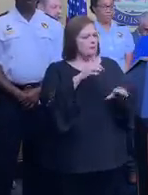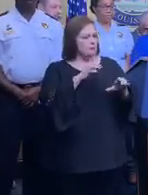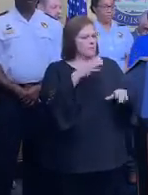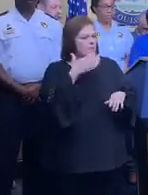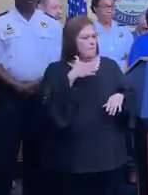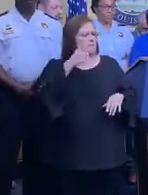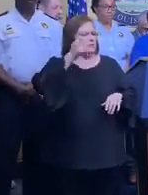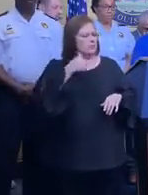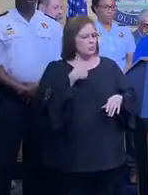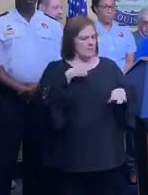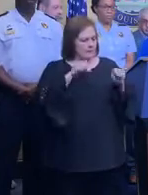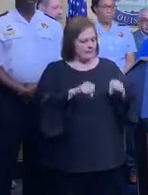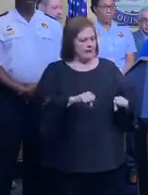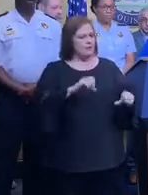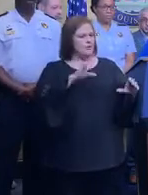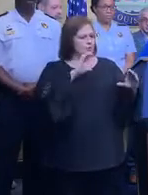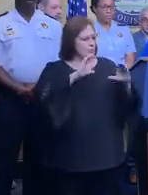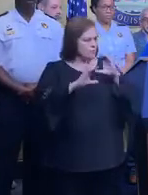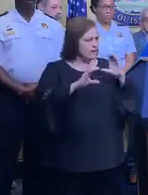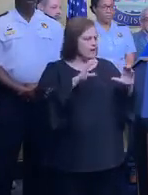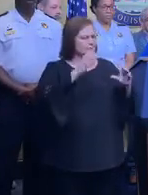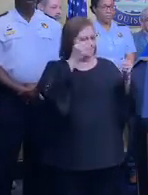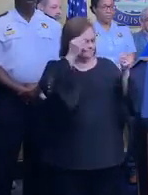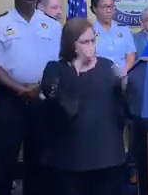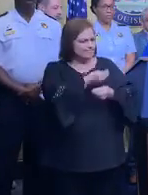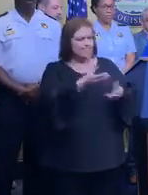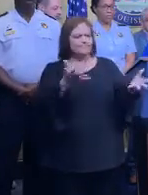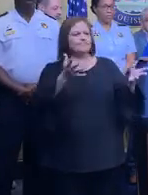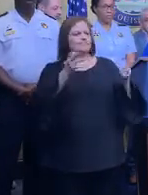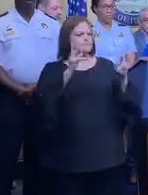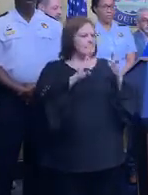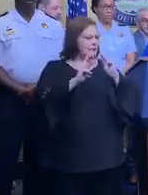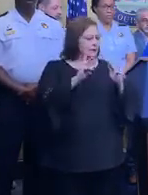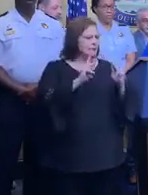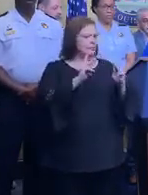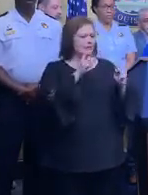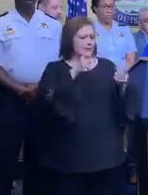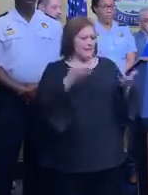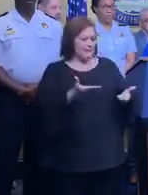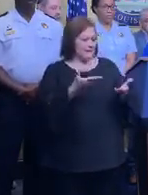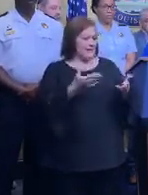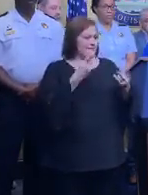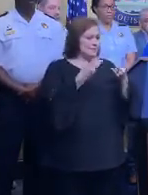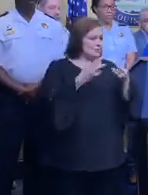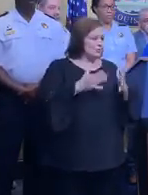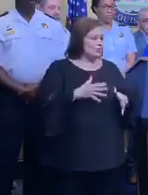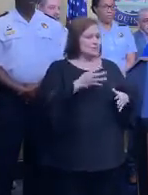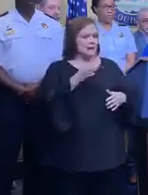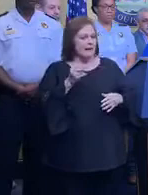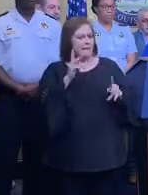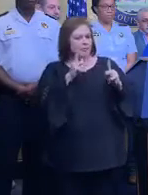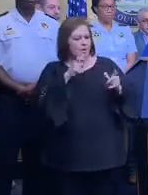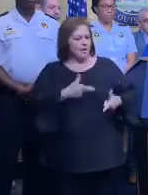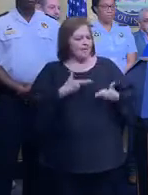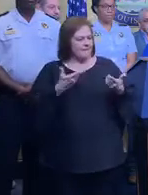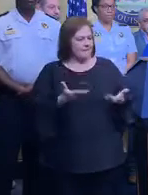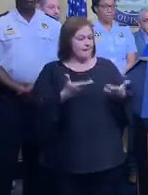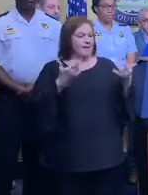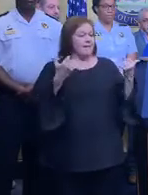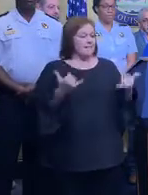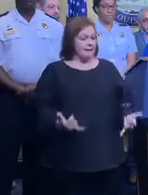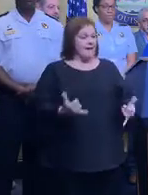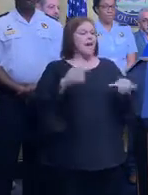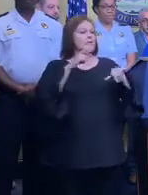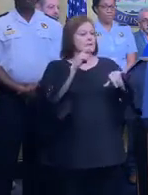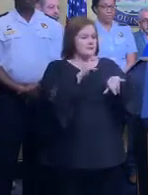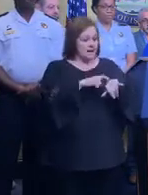we can communicating to residents and visitors of the city of New Orleans. Now is absolutely the time